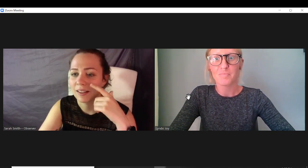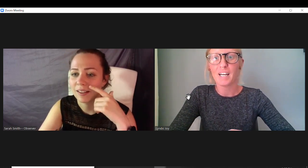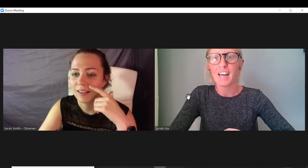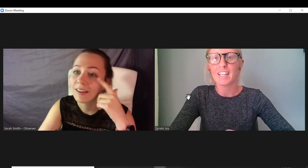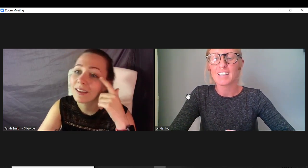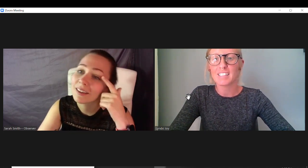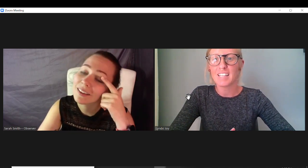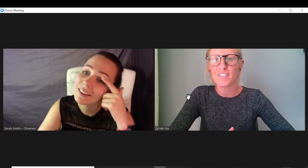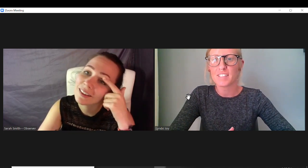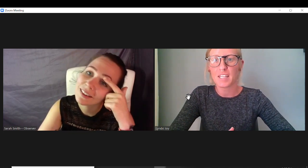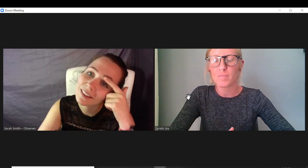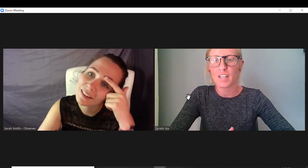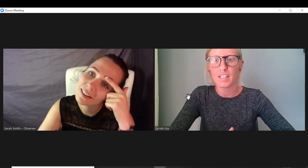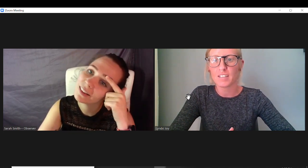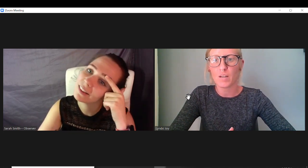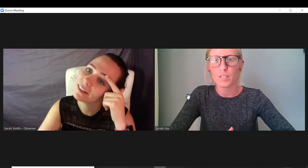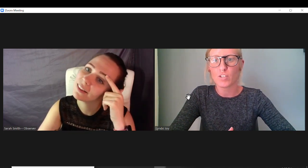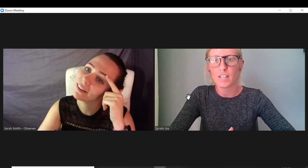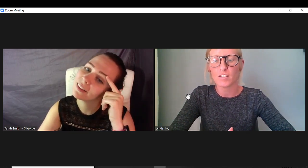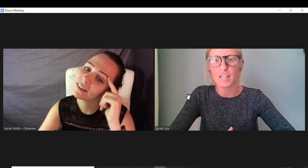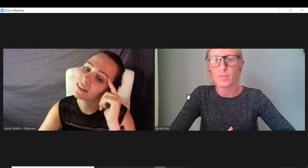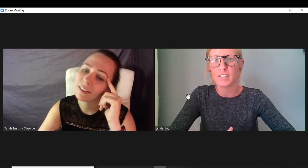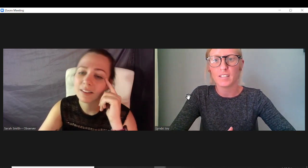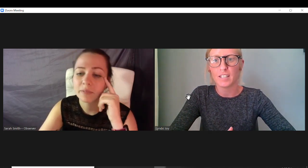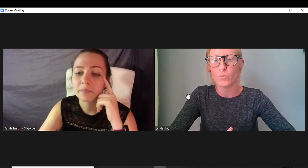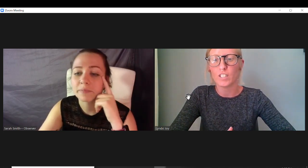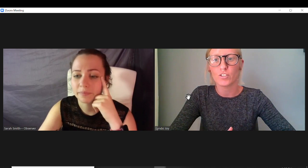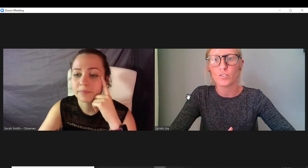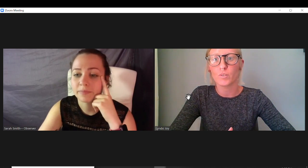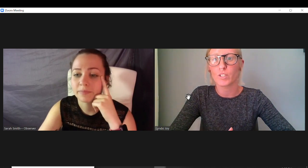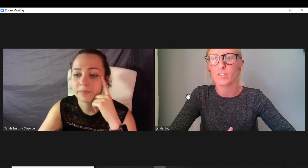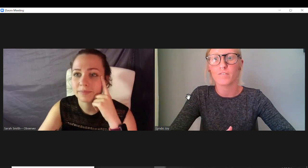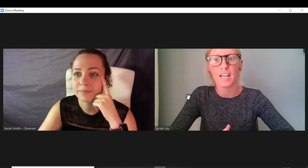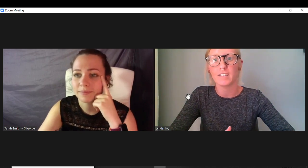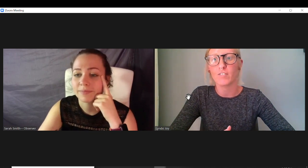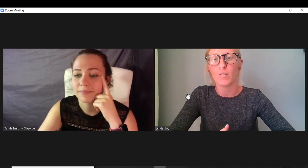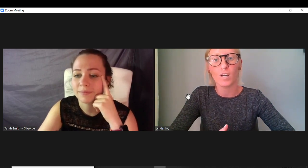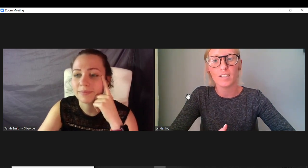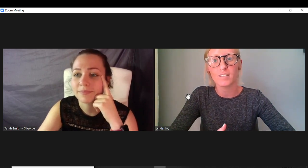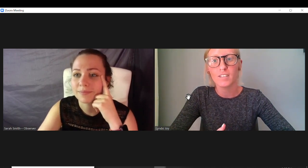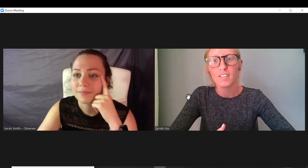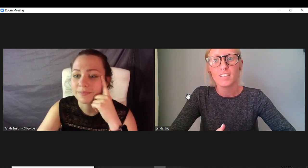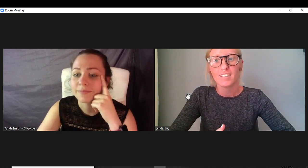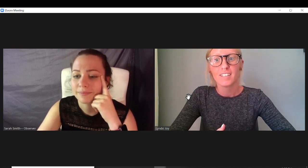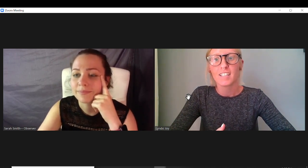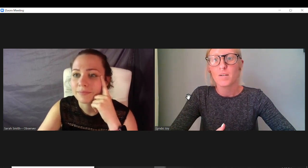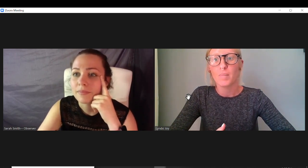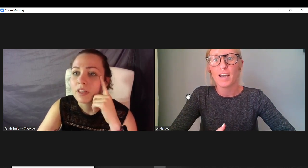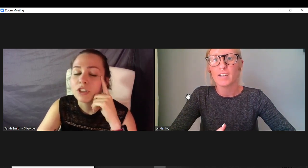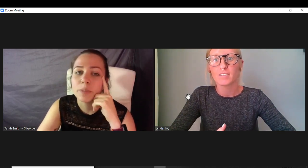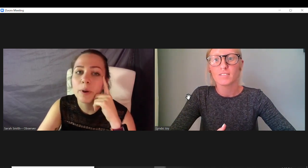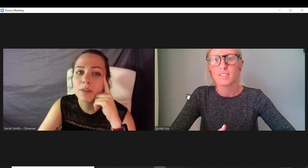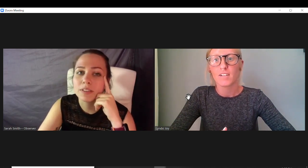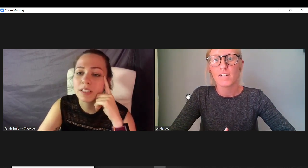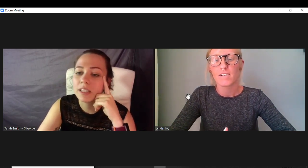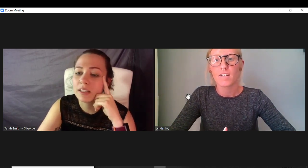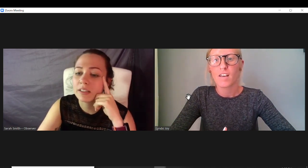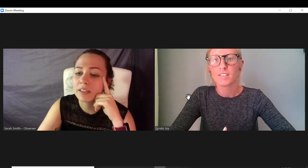today. But isn't that the same thing that we did like in week 2 and we couldn't find the right one? But